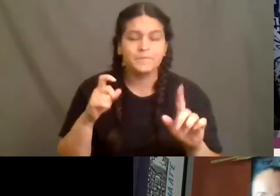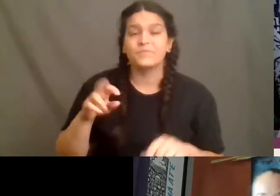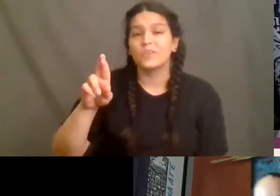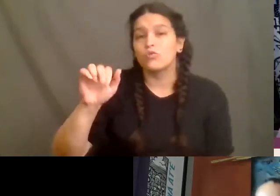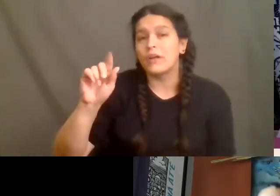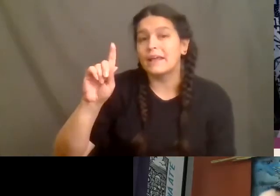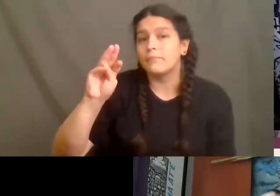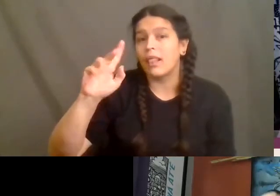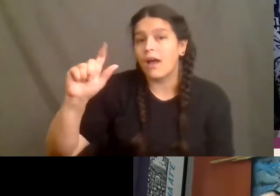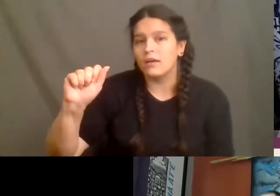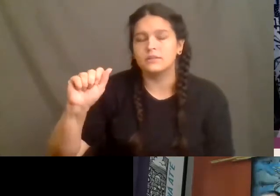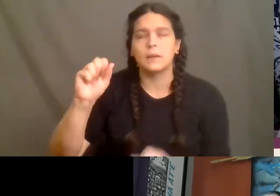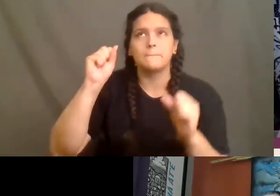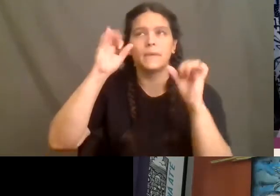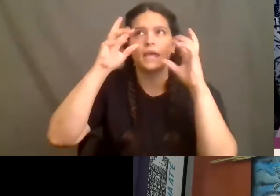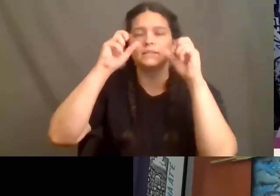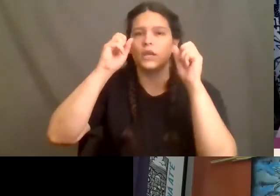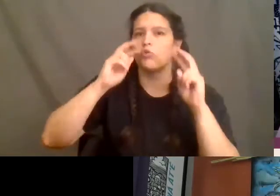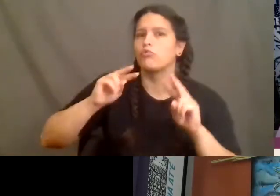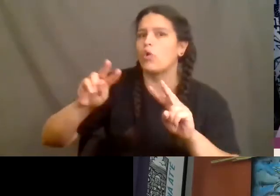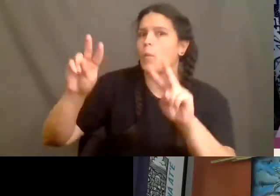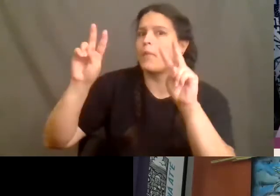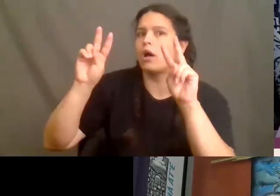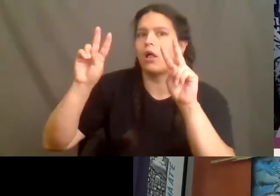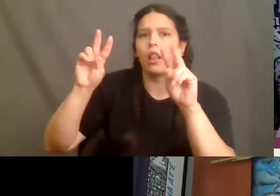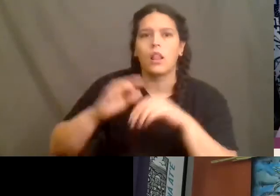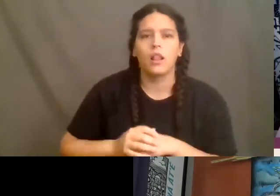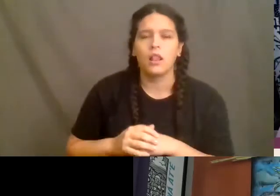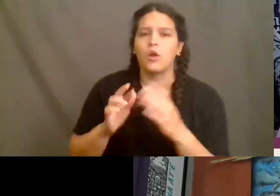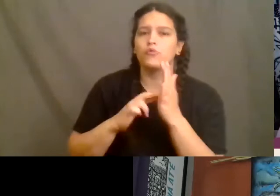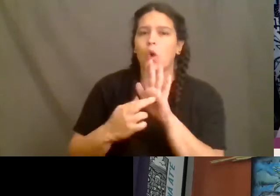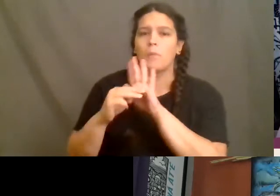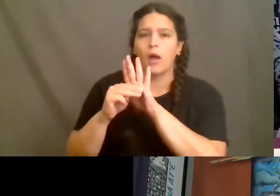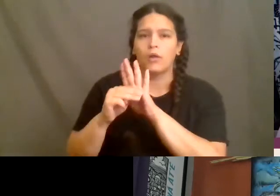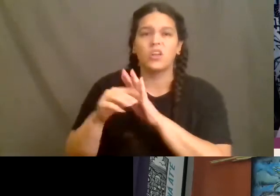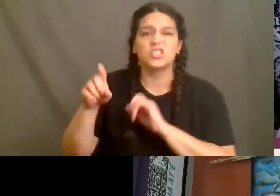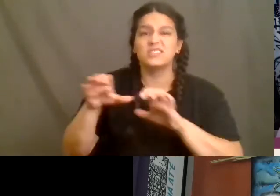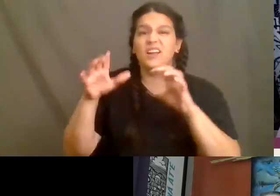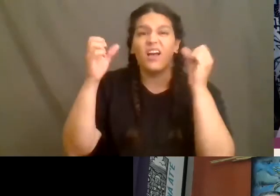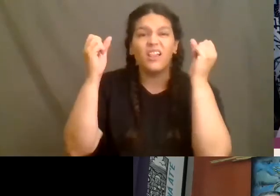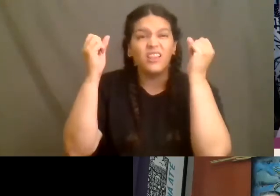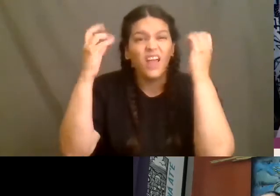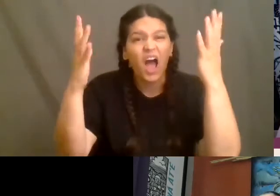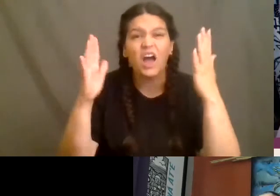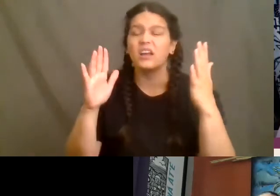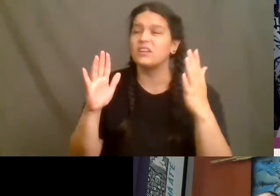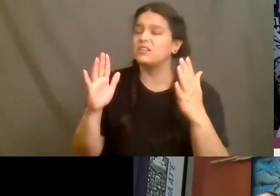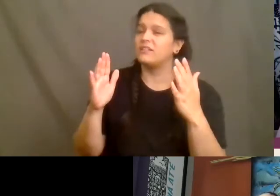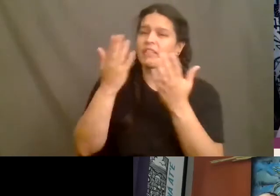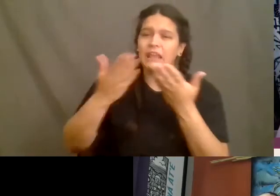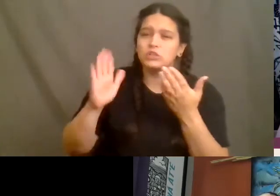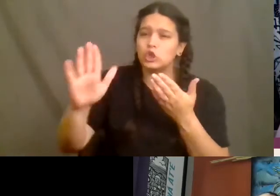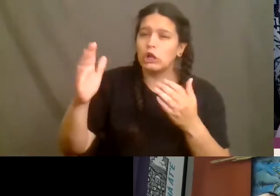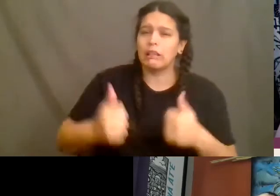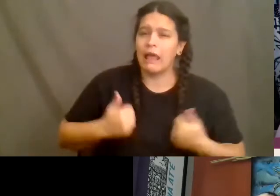a serious role model. She has done a lot with her life, and she has dedicated her life